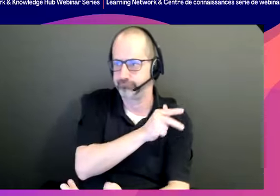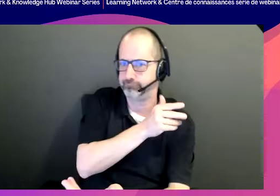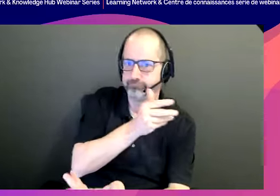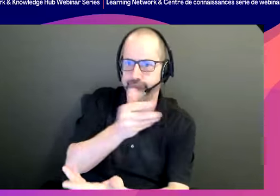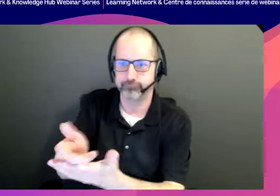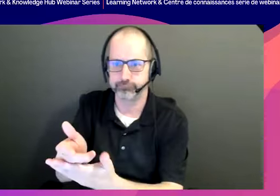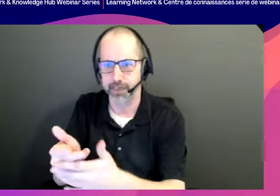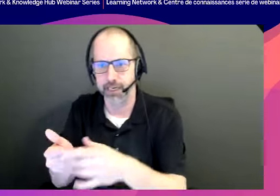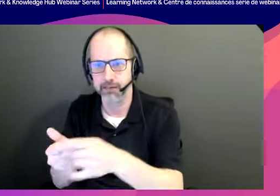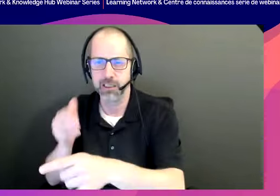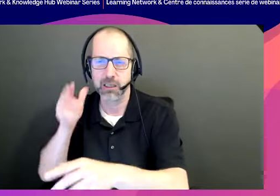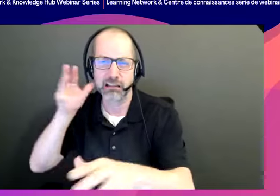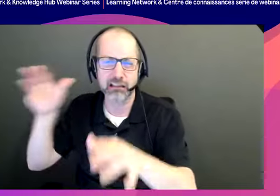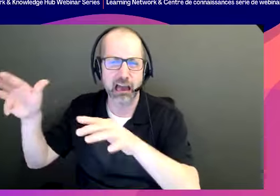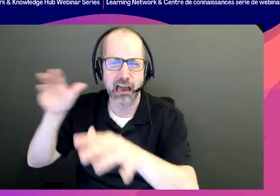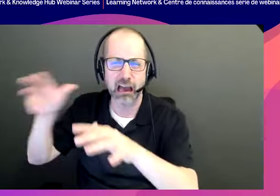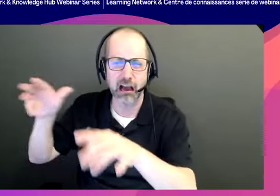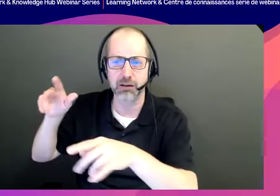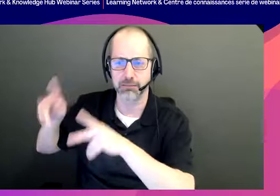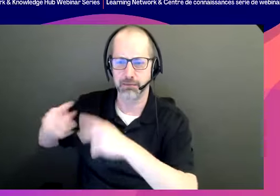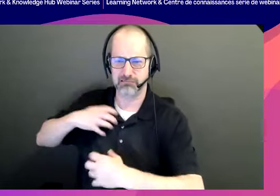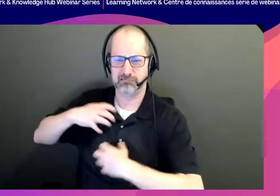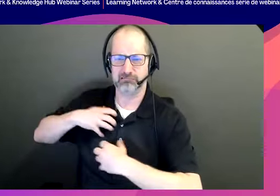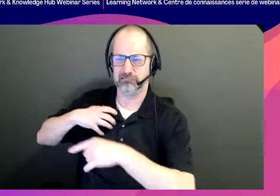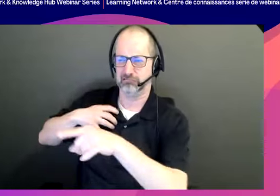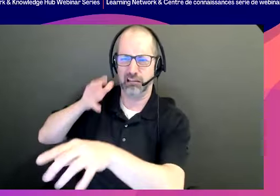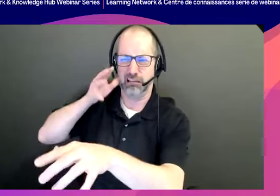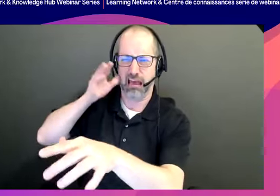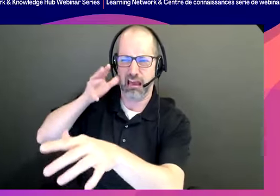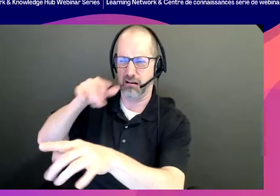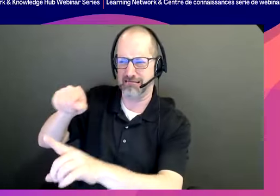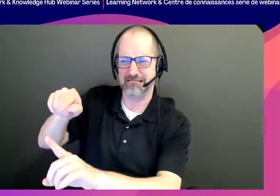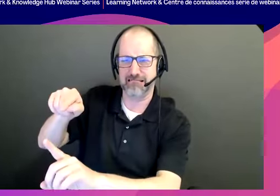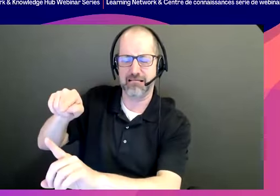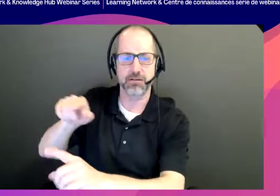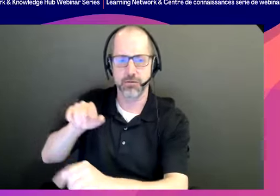subsidized housing program. When you arrive,